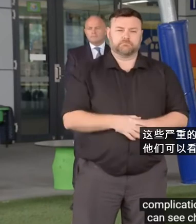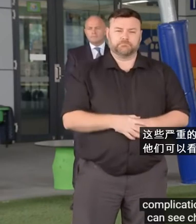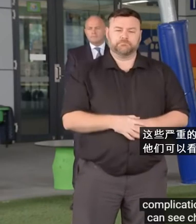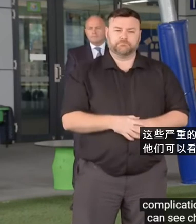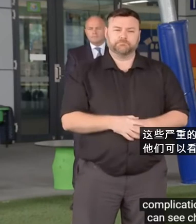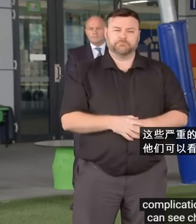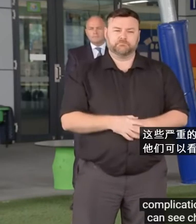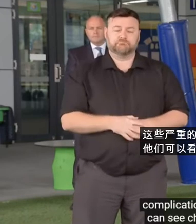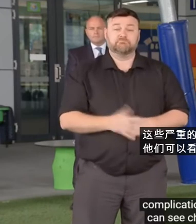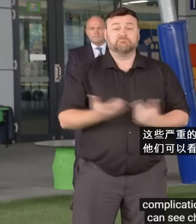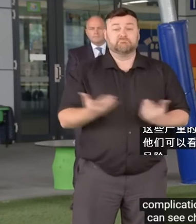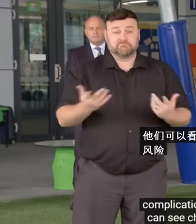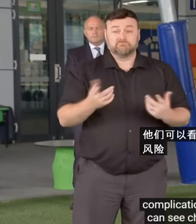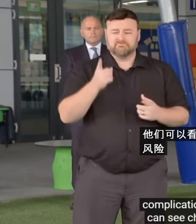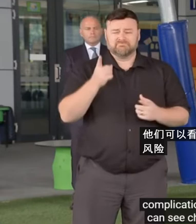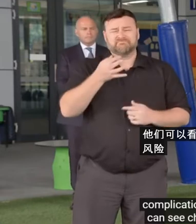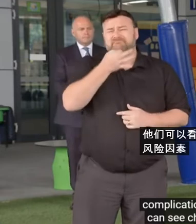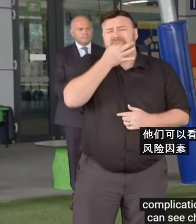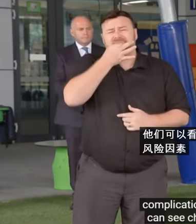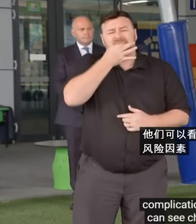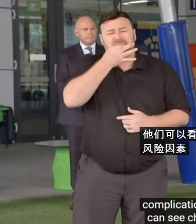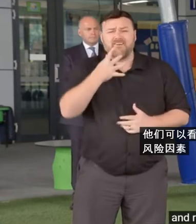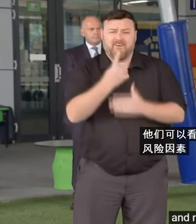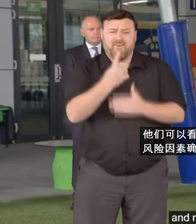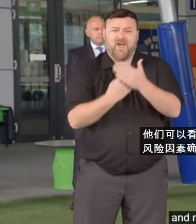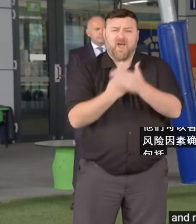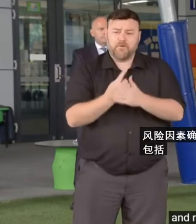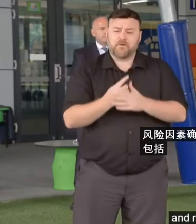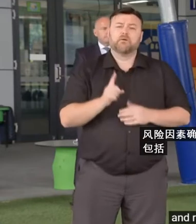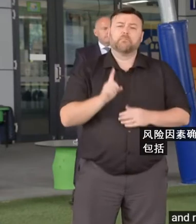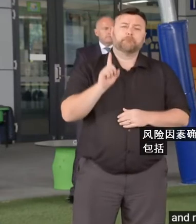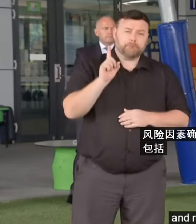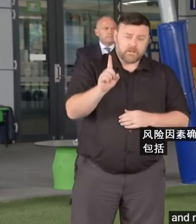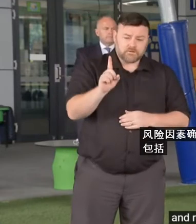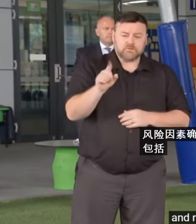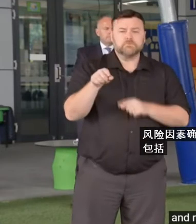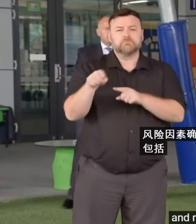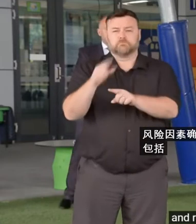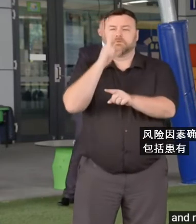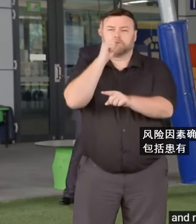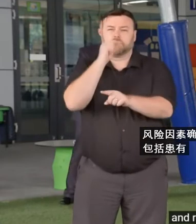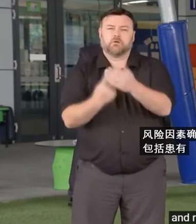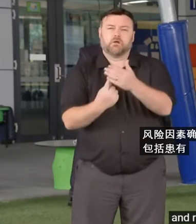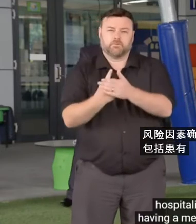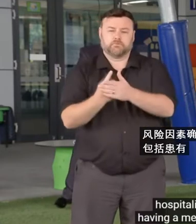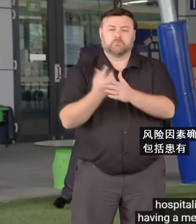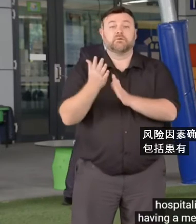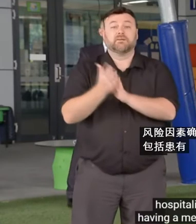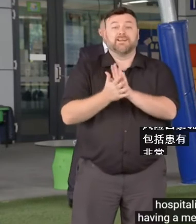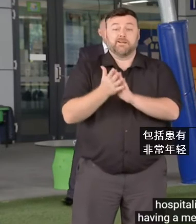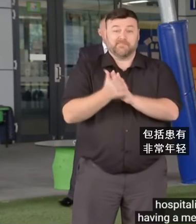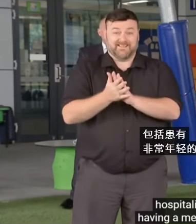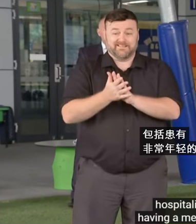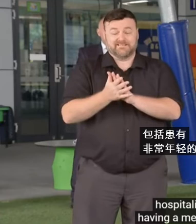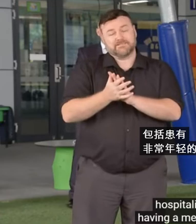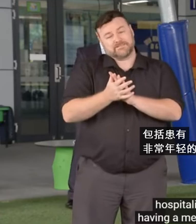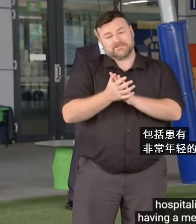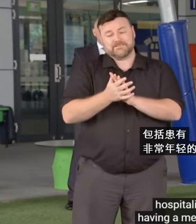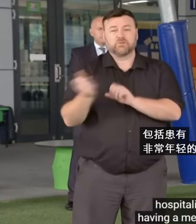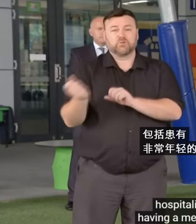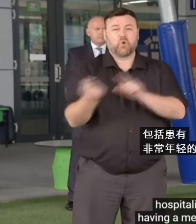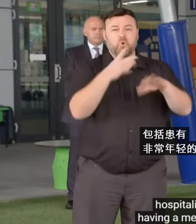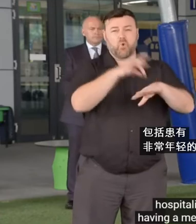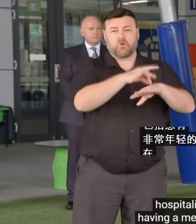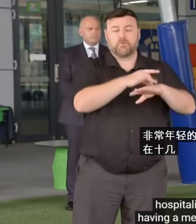see children hospitalised, and risk factors for hospitalisation do include having a medical condition, being very young,